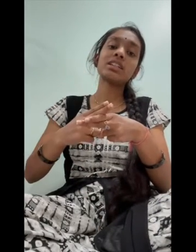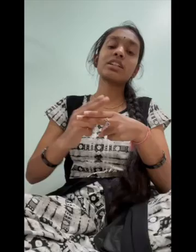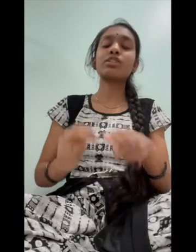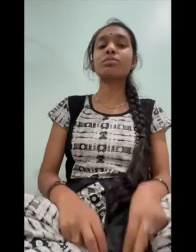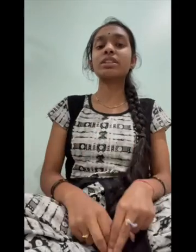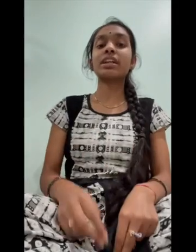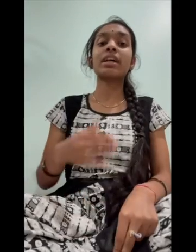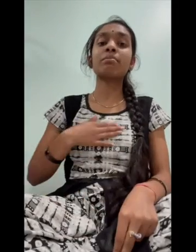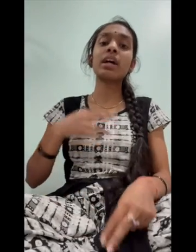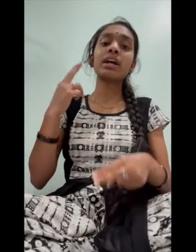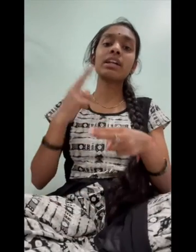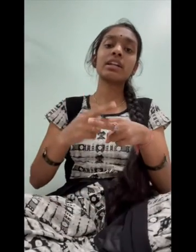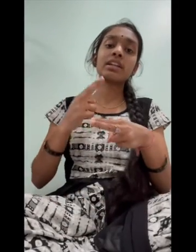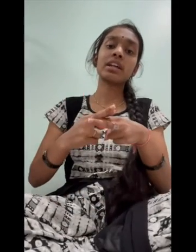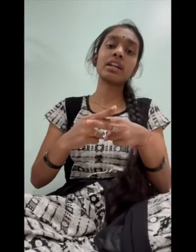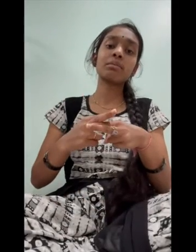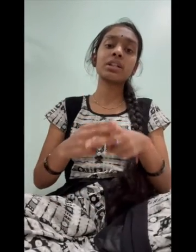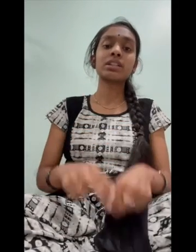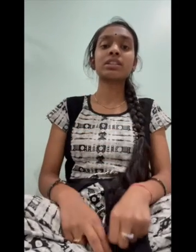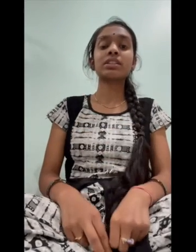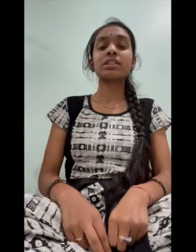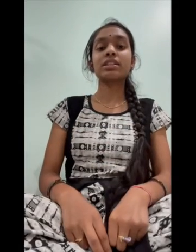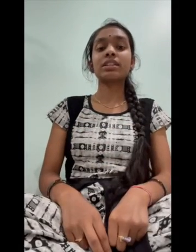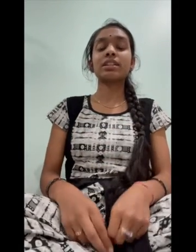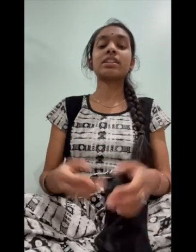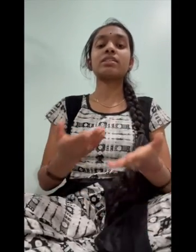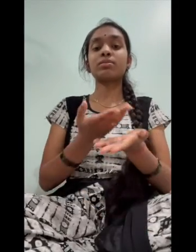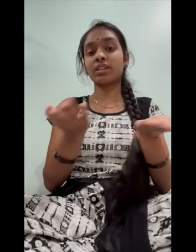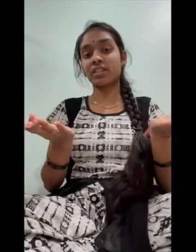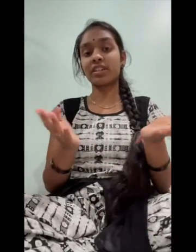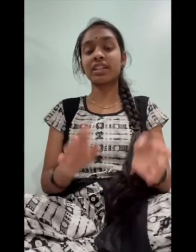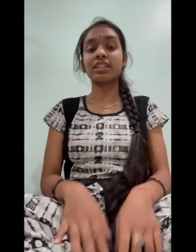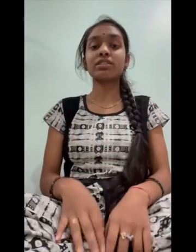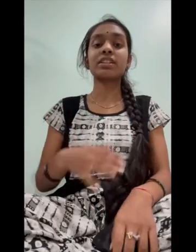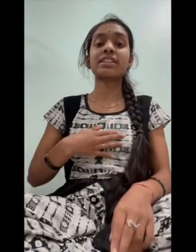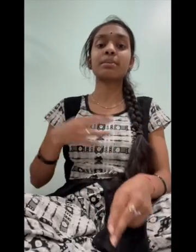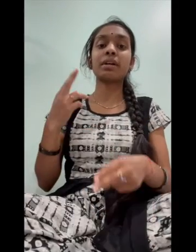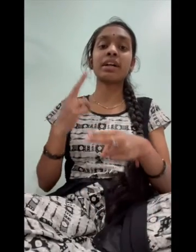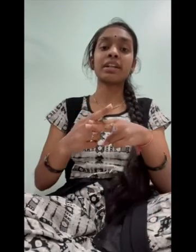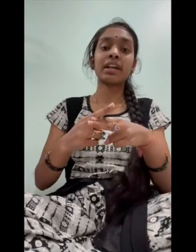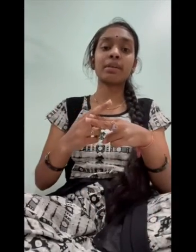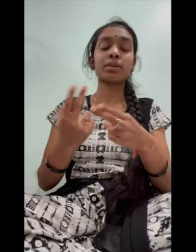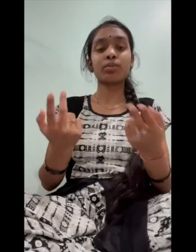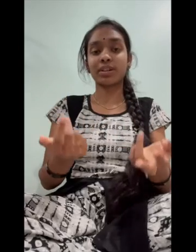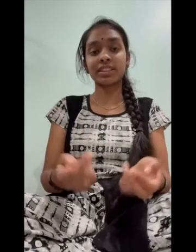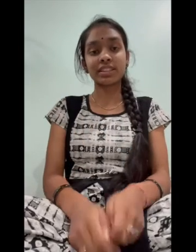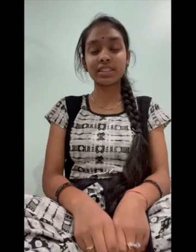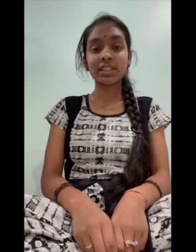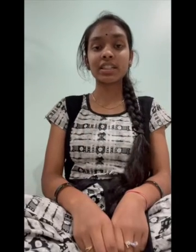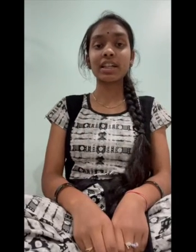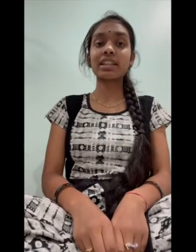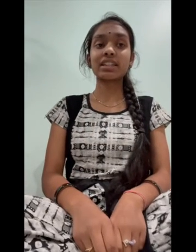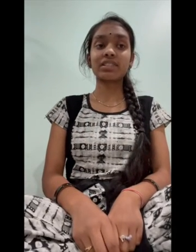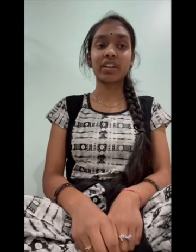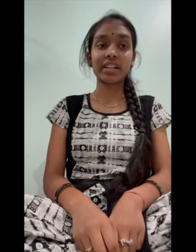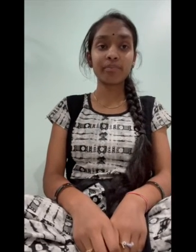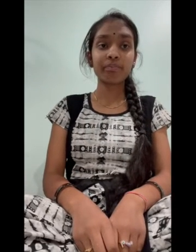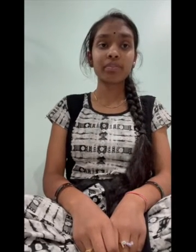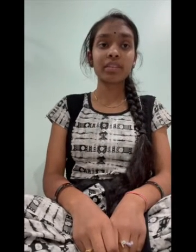You normally say my name is whatever it is, or you can say my name once. Anything's fine.